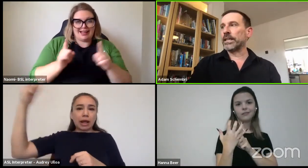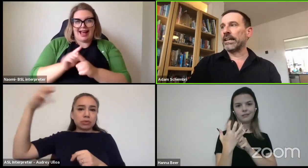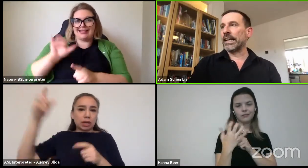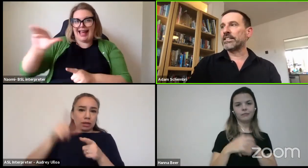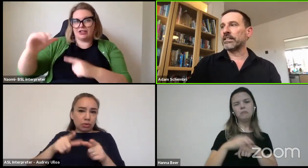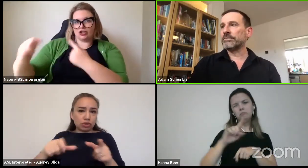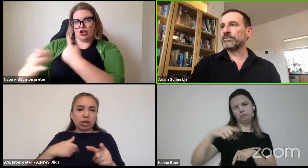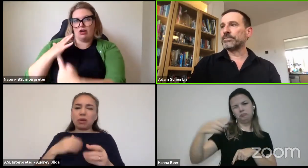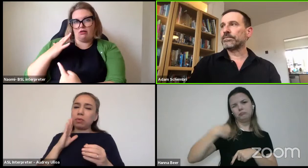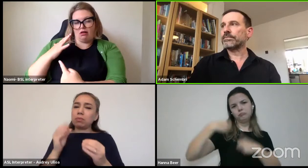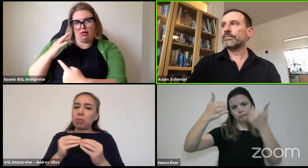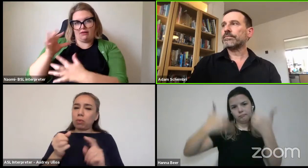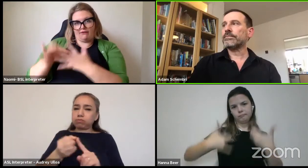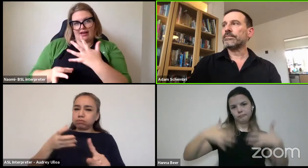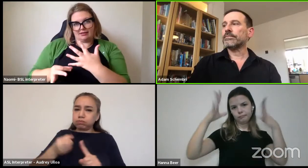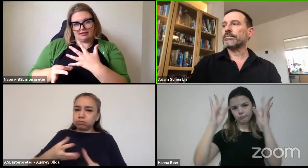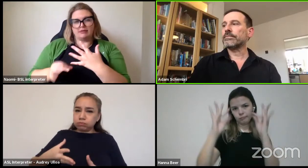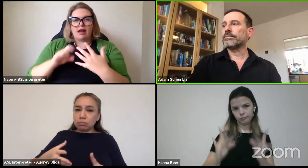detail a bit later.